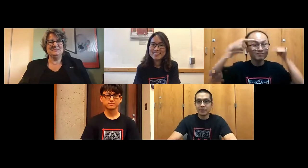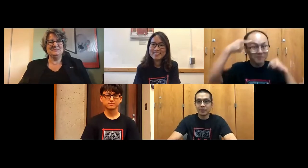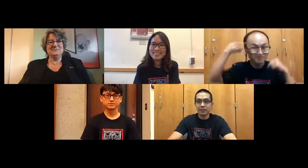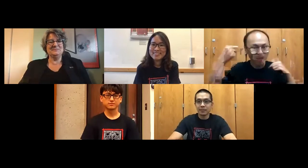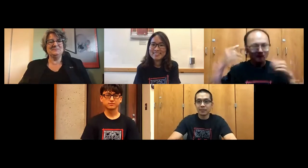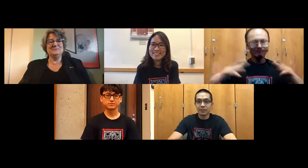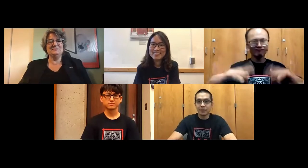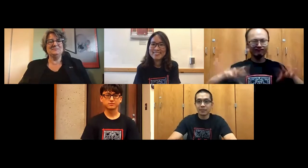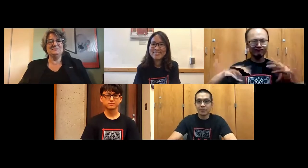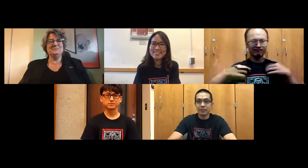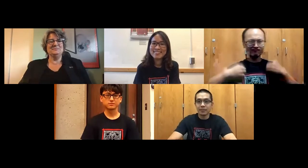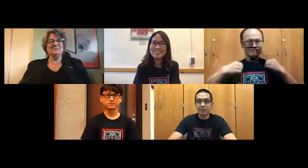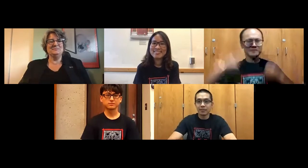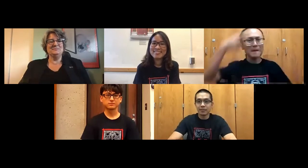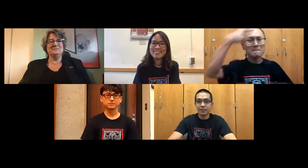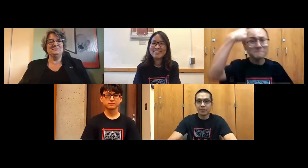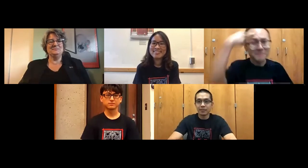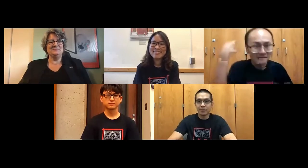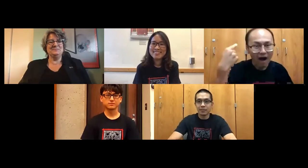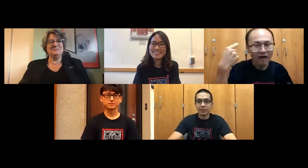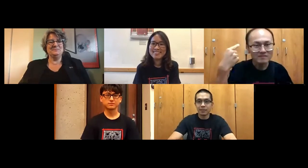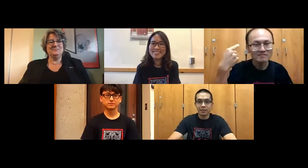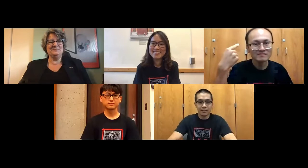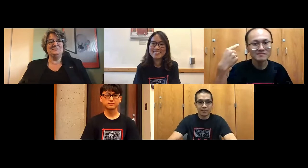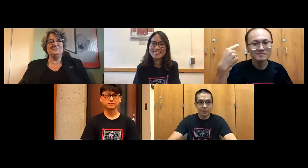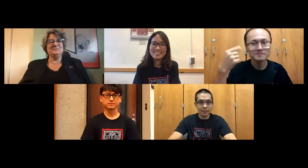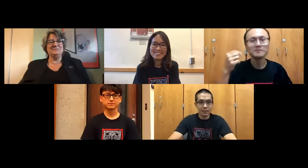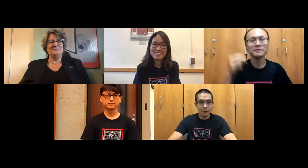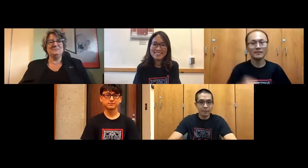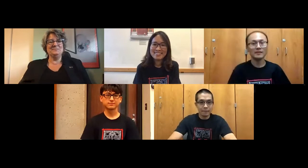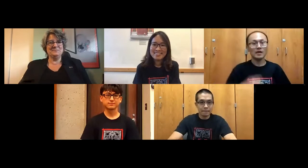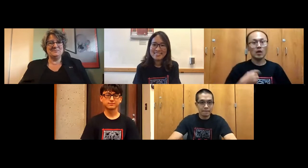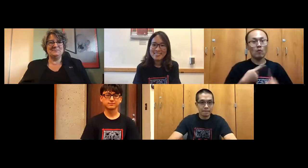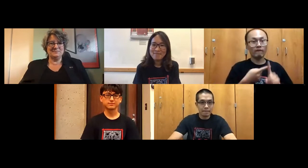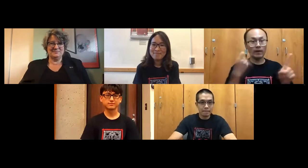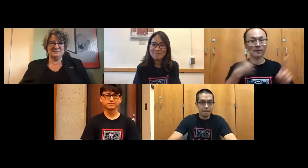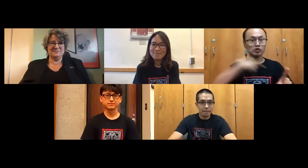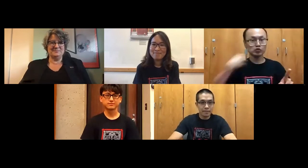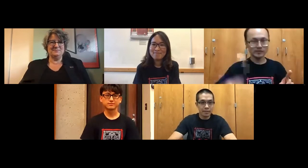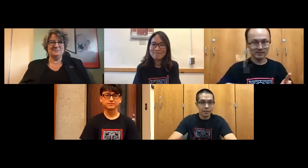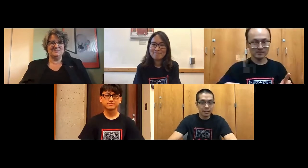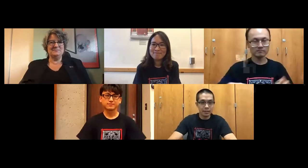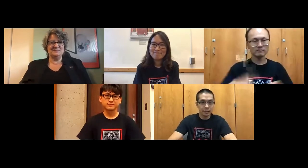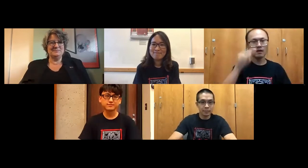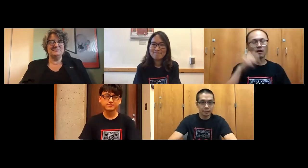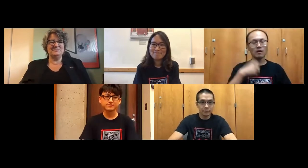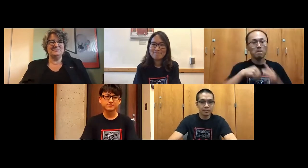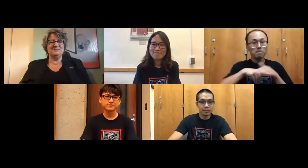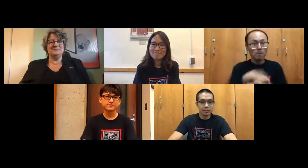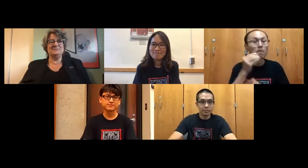I have a black shirt on. I have glasses on, and I'm a male. I'm